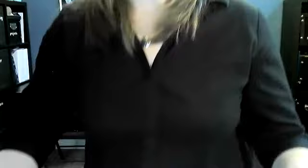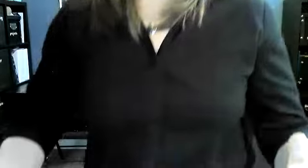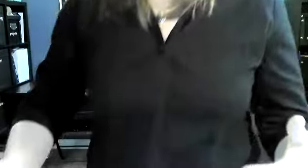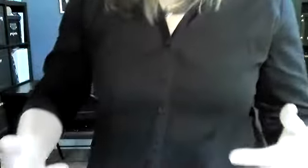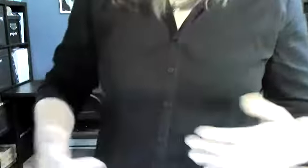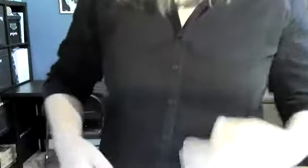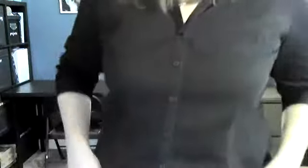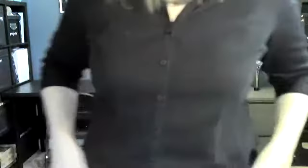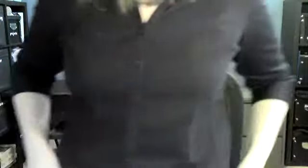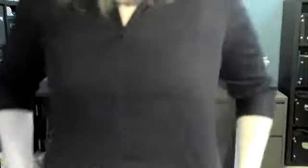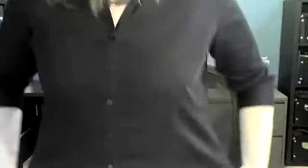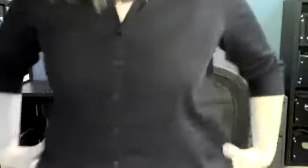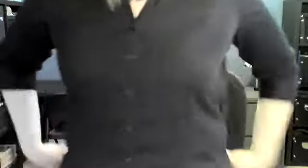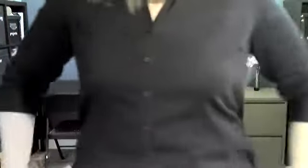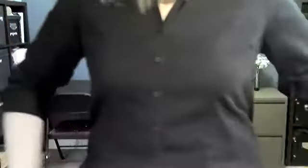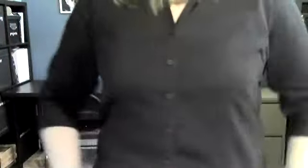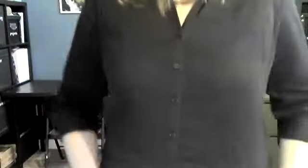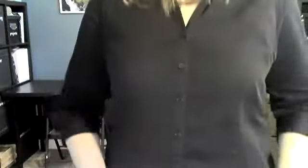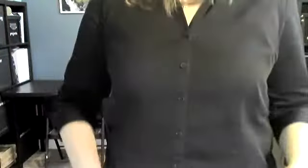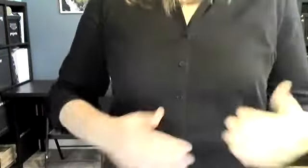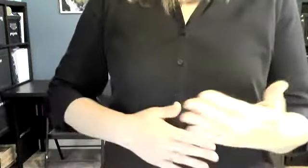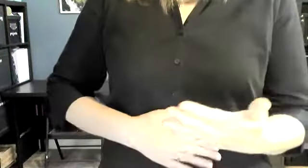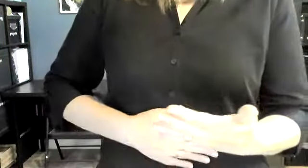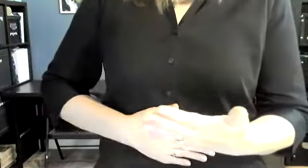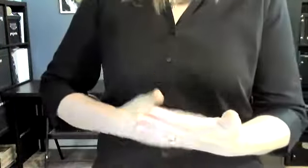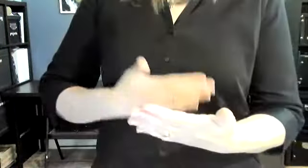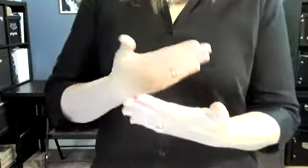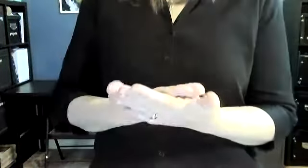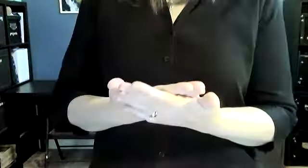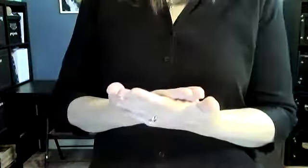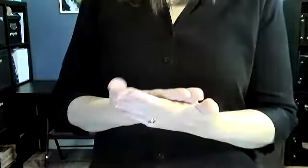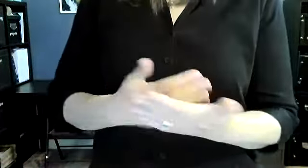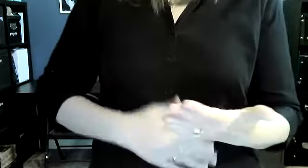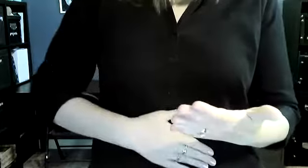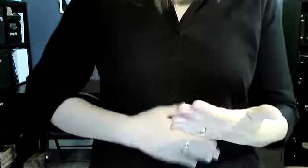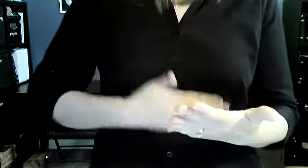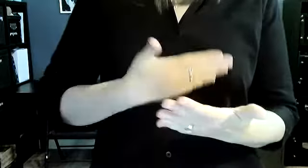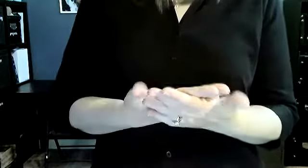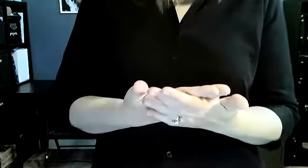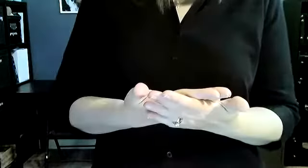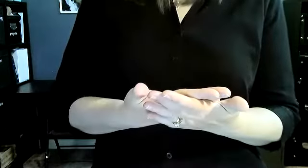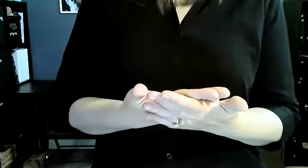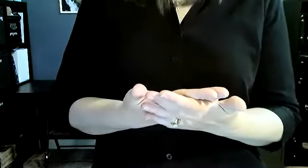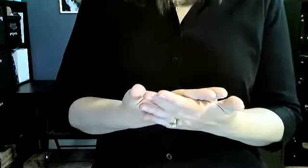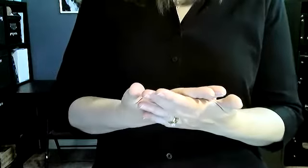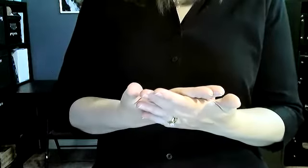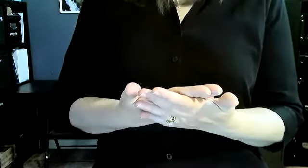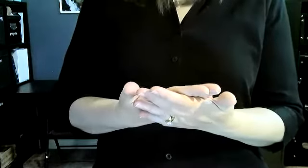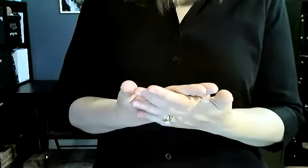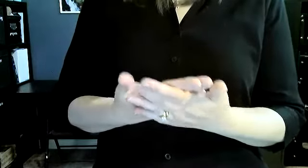all. So one way of signing born was kind of like what I showed you for birthday. That's born. Or you